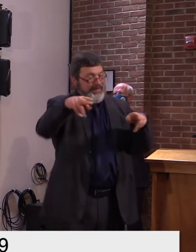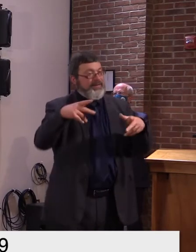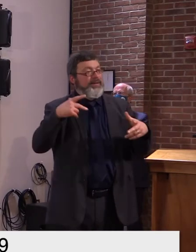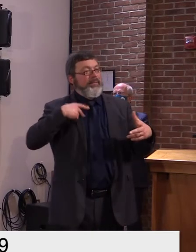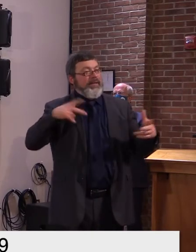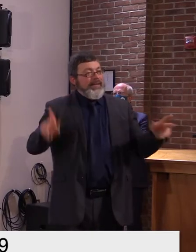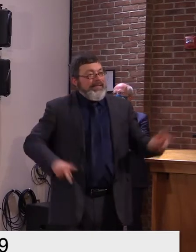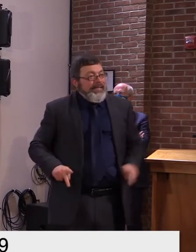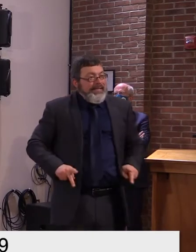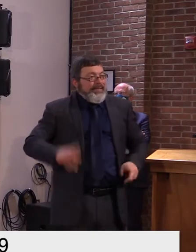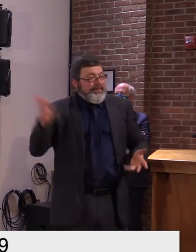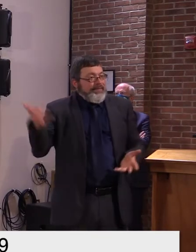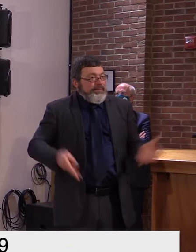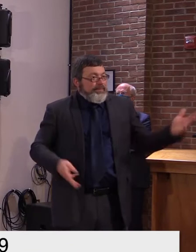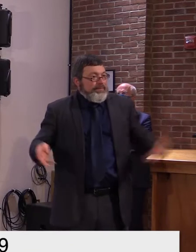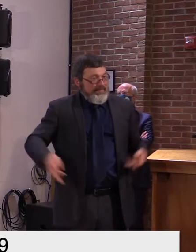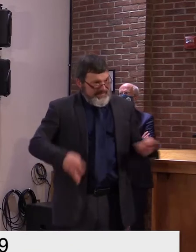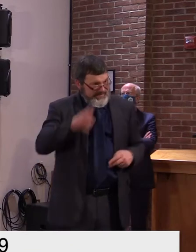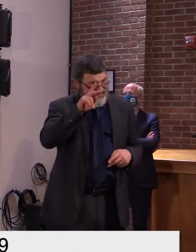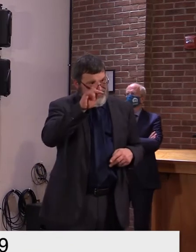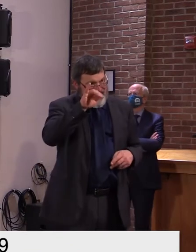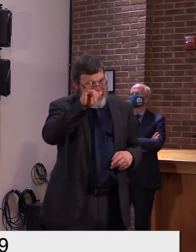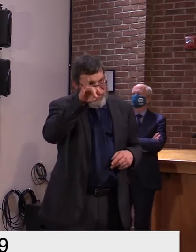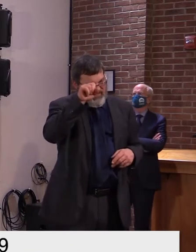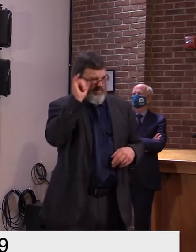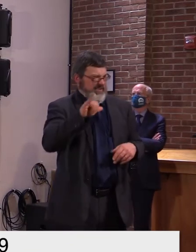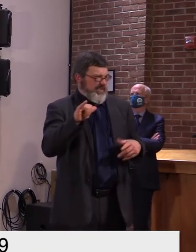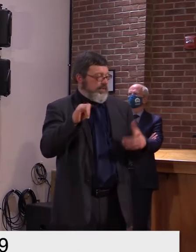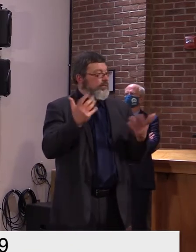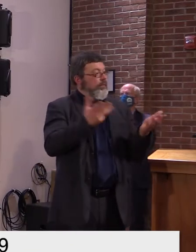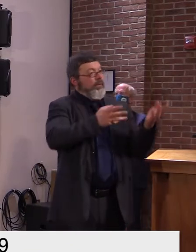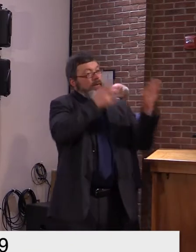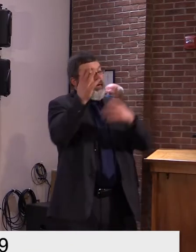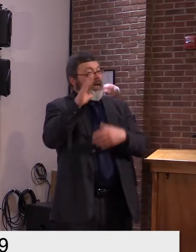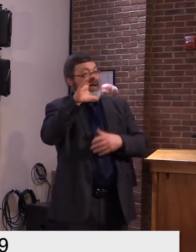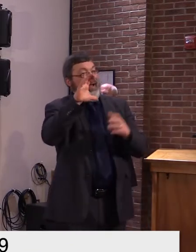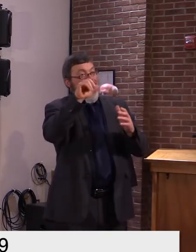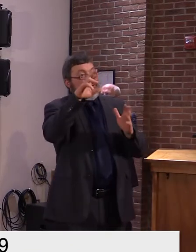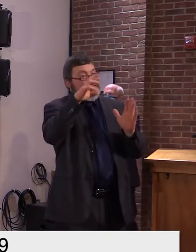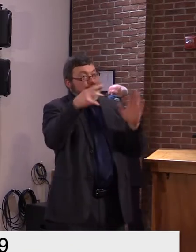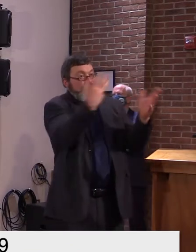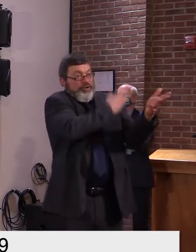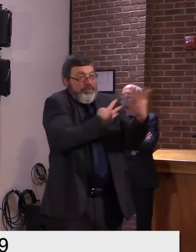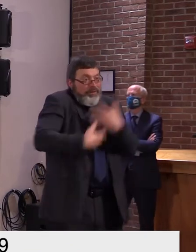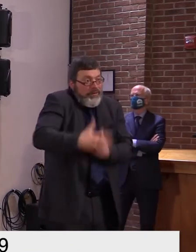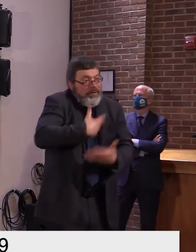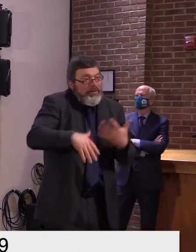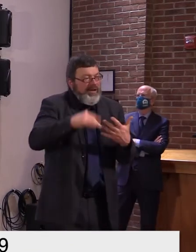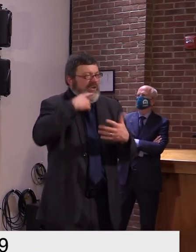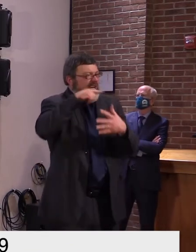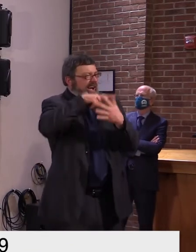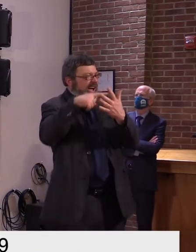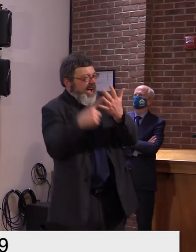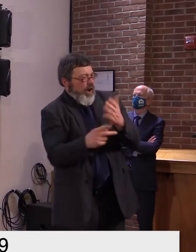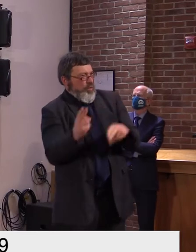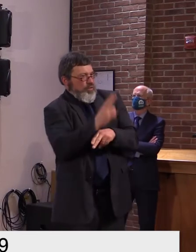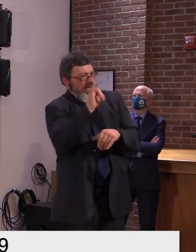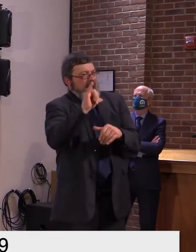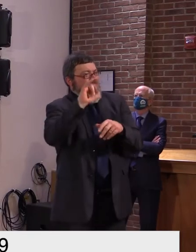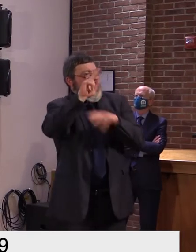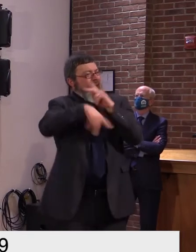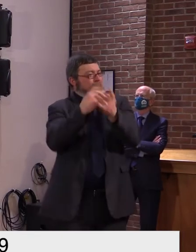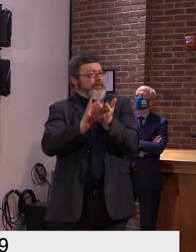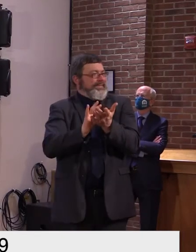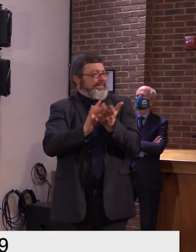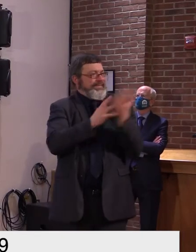of uniform acclamation by the academic community and these guidance panels, it has slowed down the